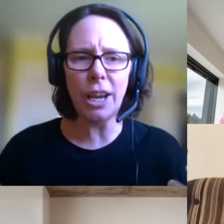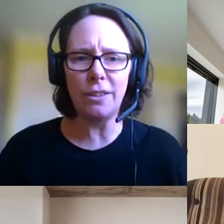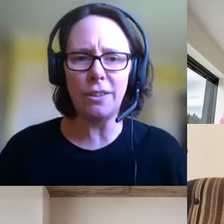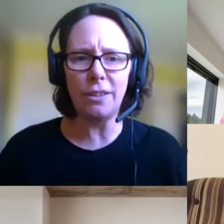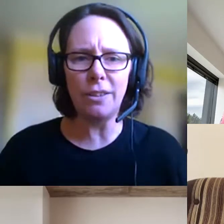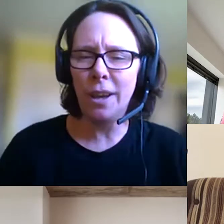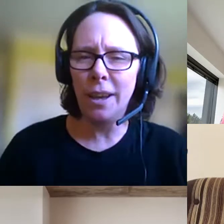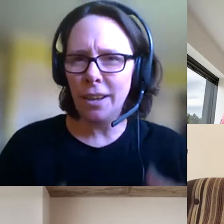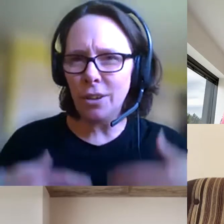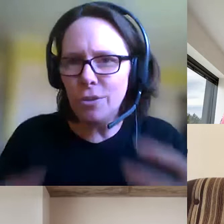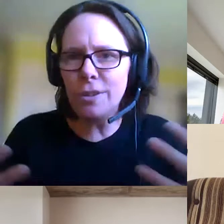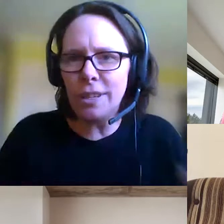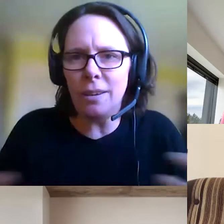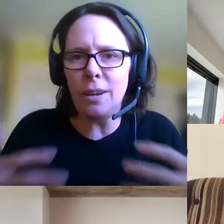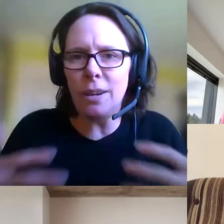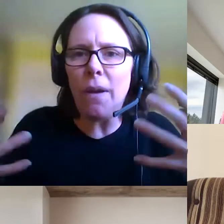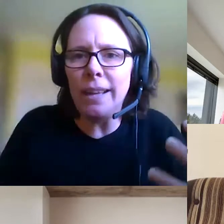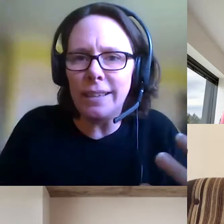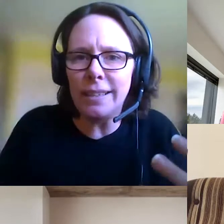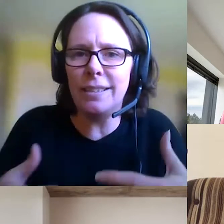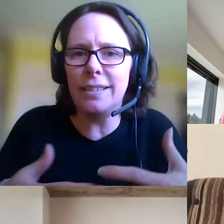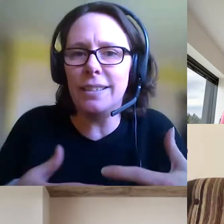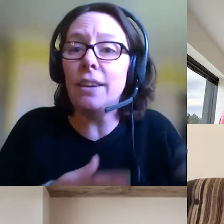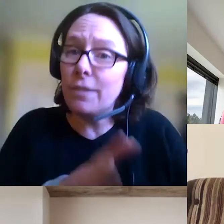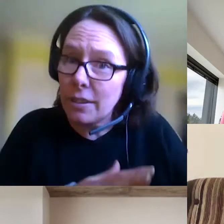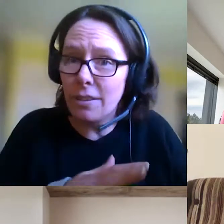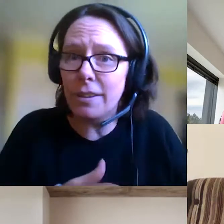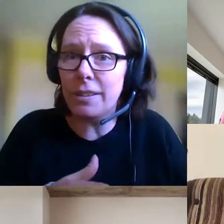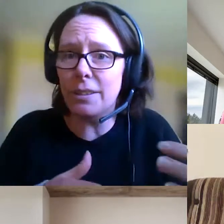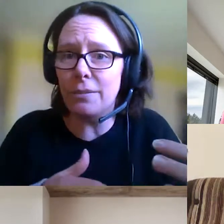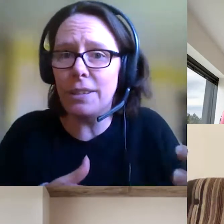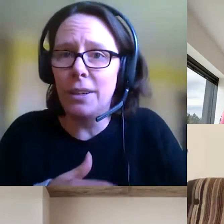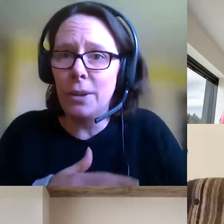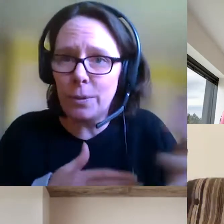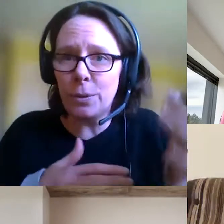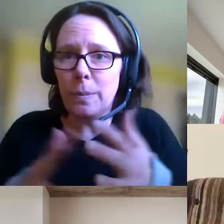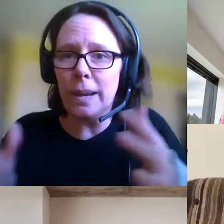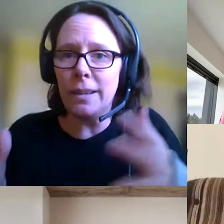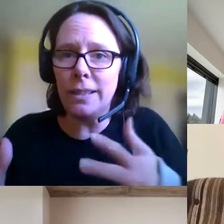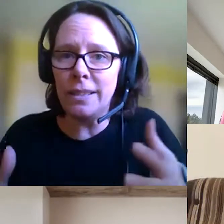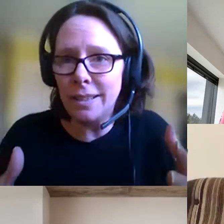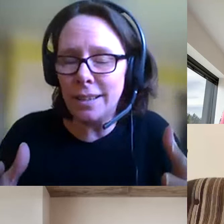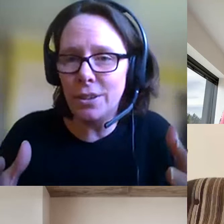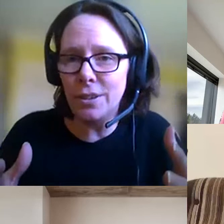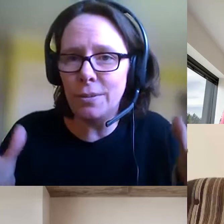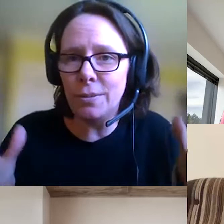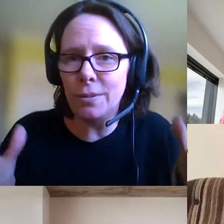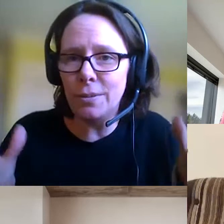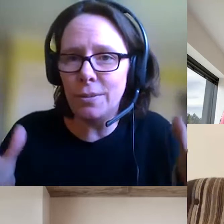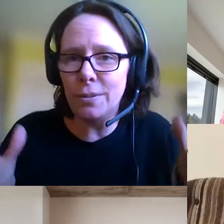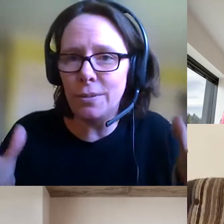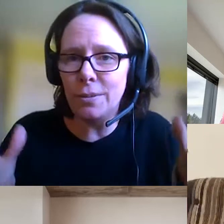benefits, but also some of the challenges of applying this stuff. So a lot of the stuff that we've talked about just in these last